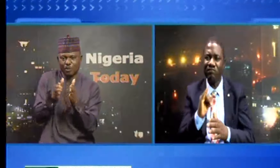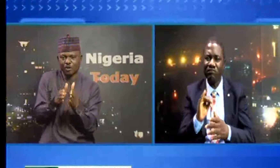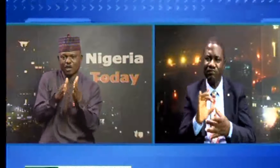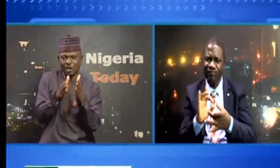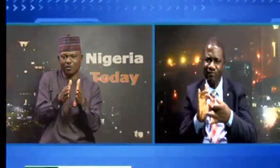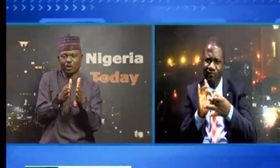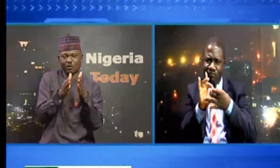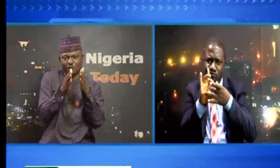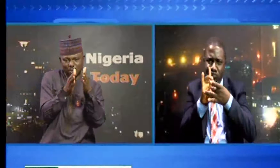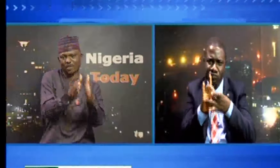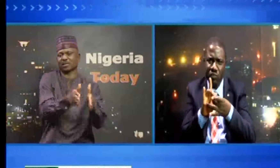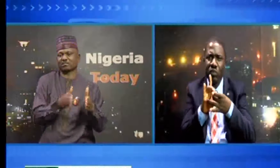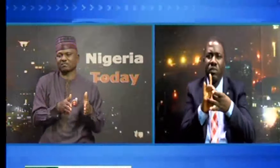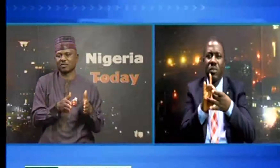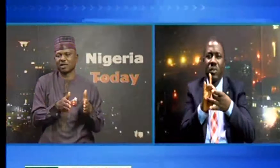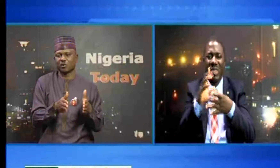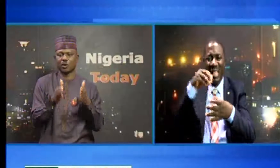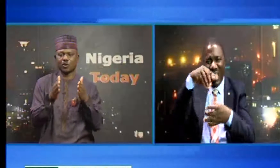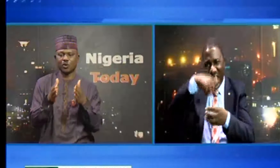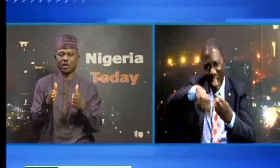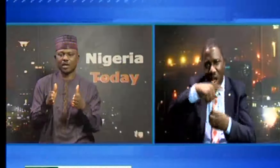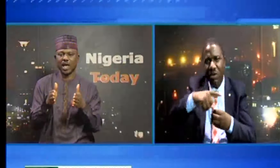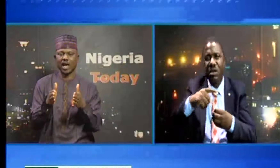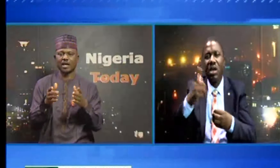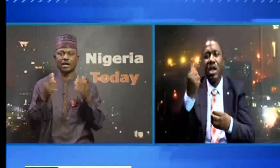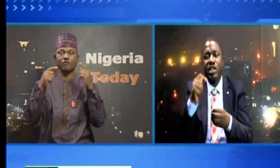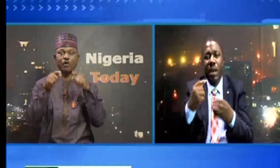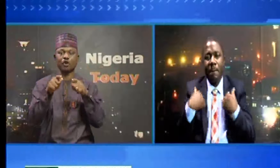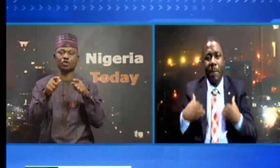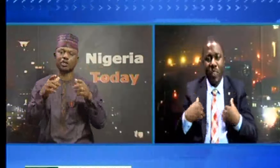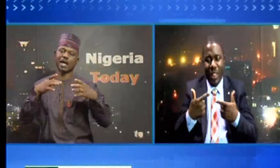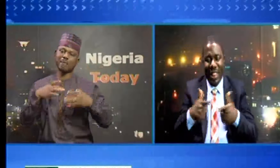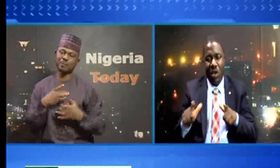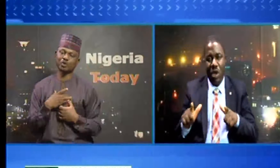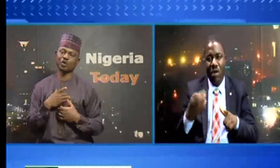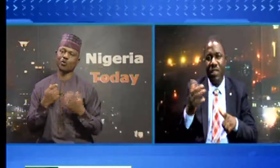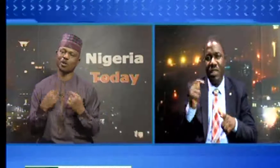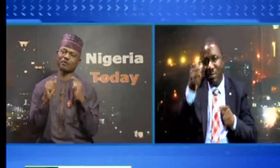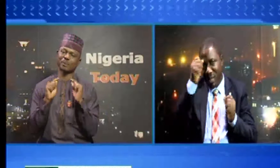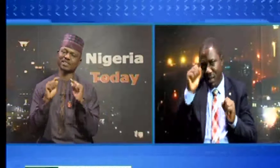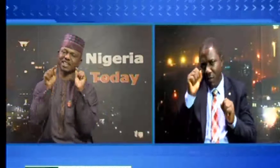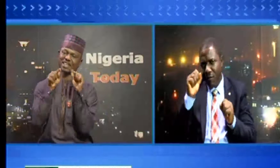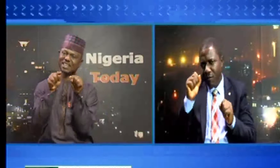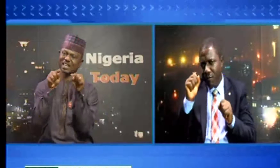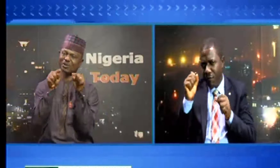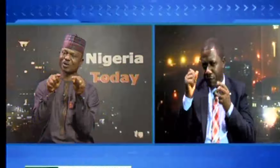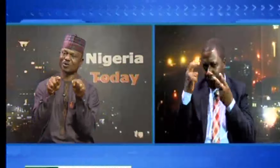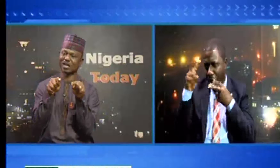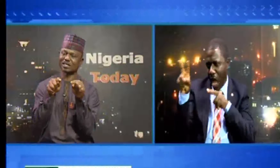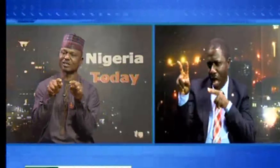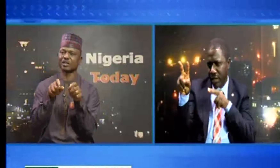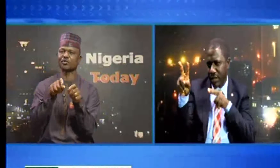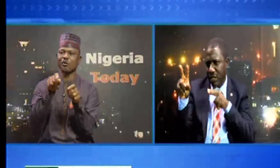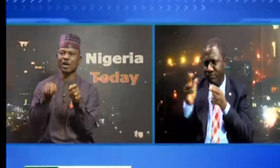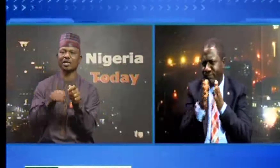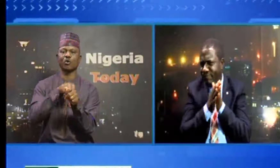the body language of the president. When you look here, the focus, the ambition, what the president really wants to